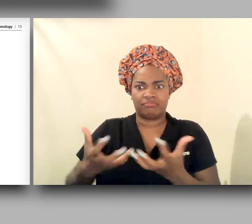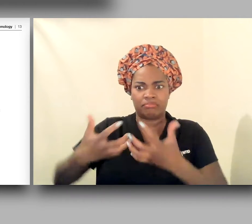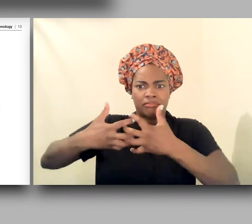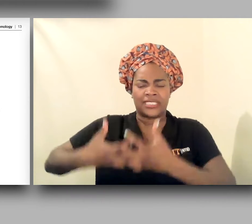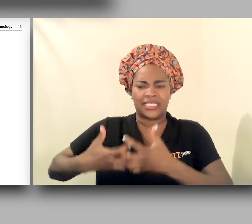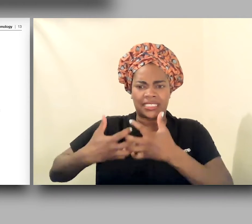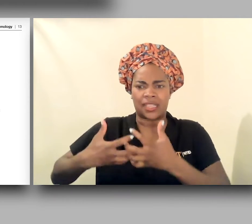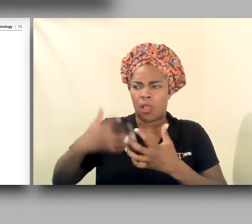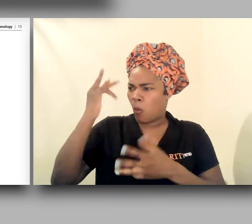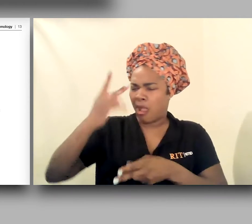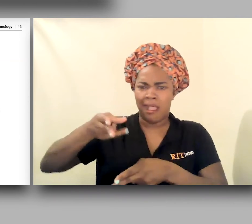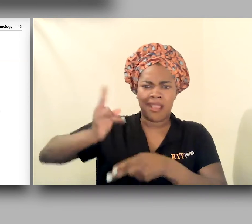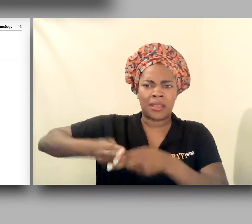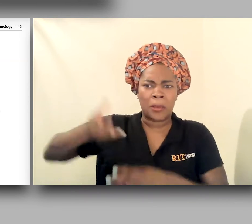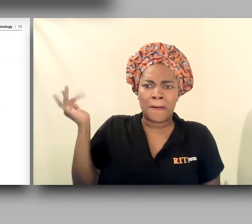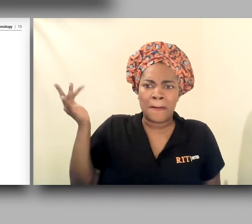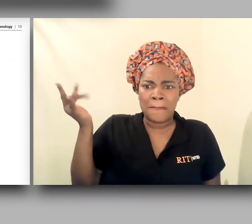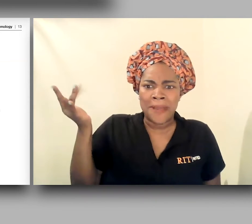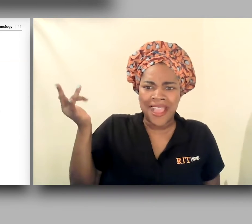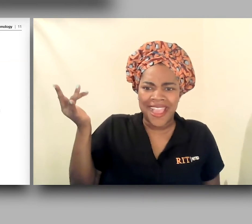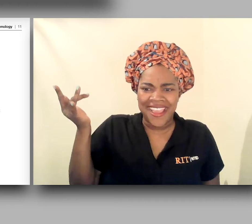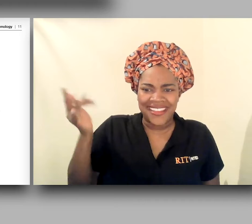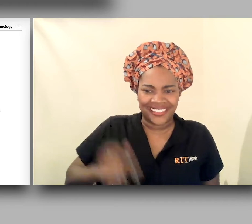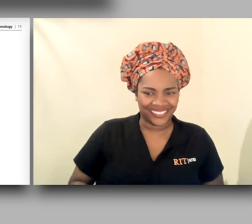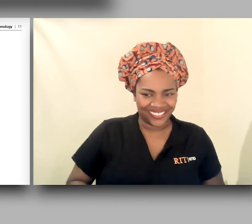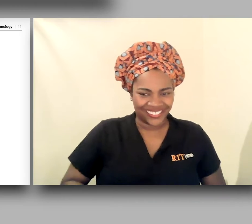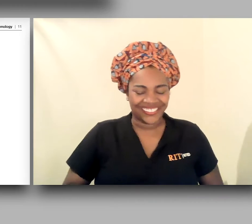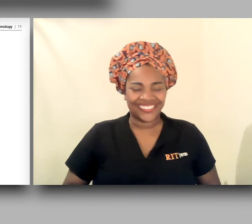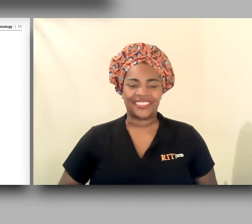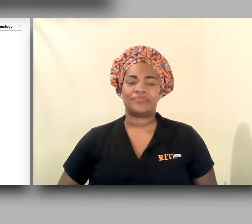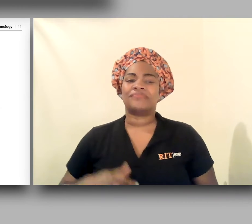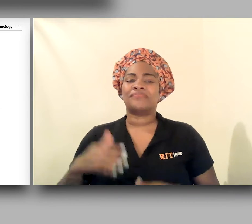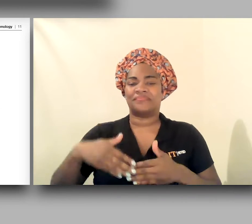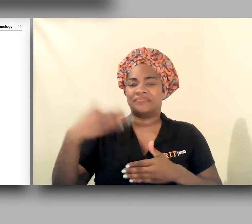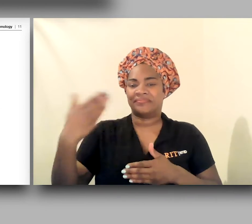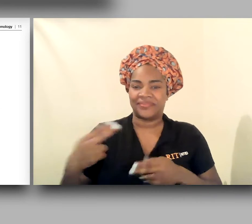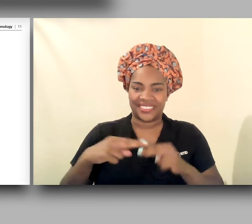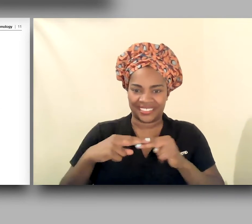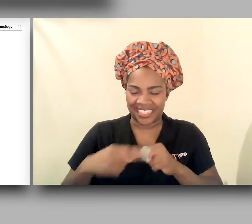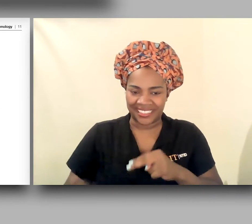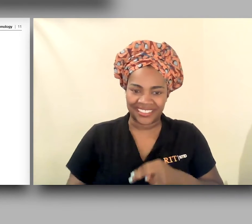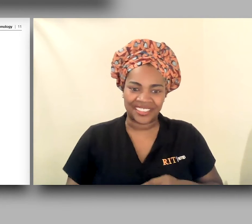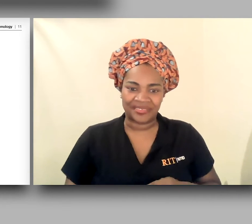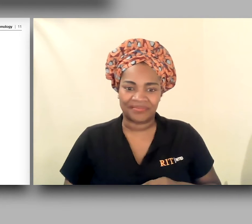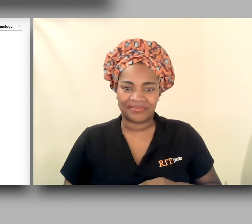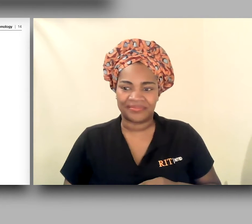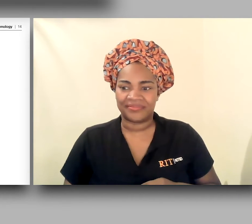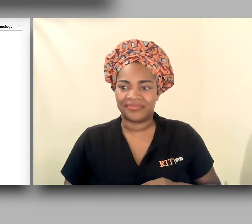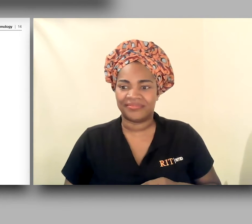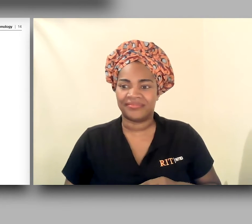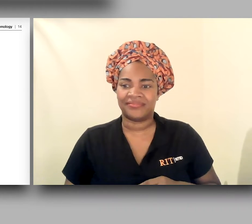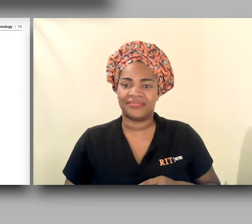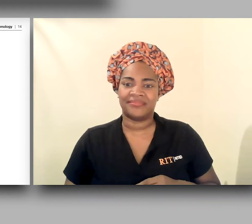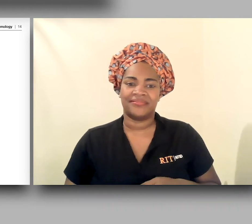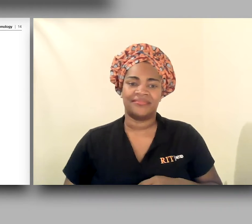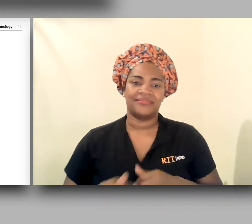and tell us why. I'll show you a slide. Okay, I'll take over, Meredith.